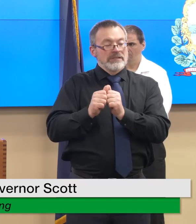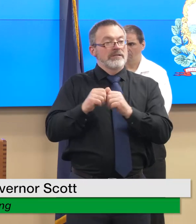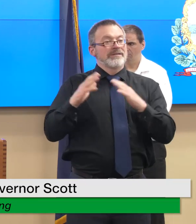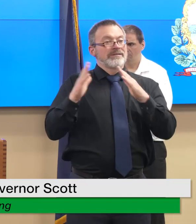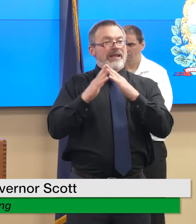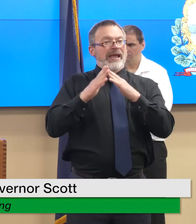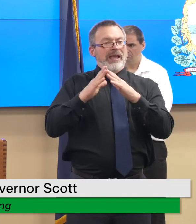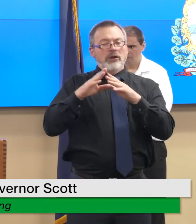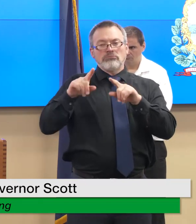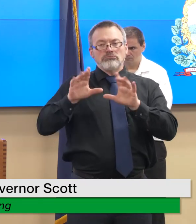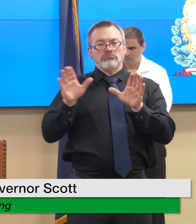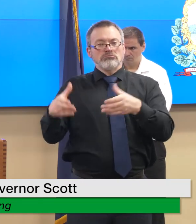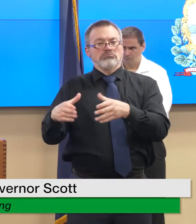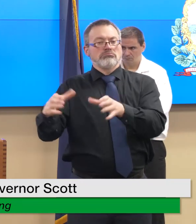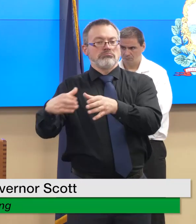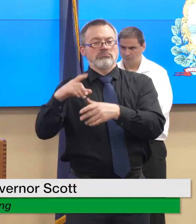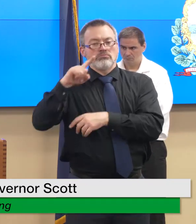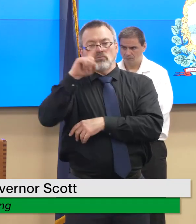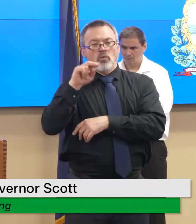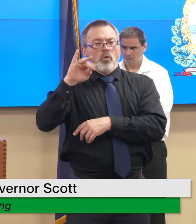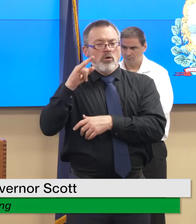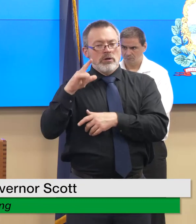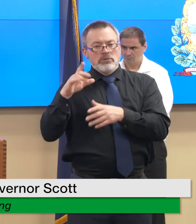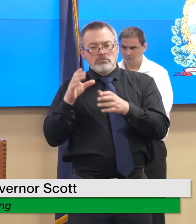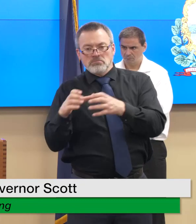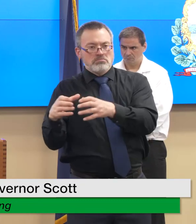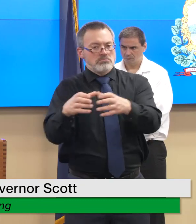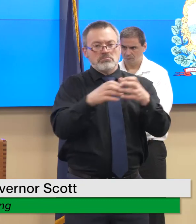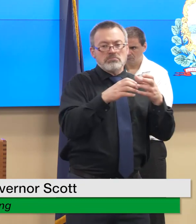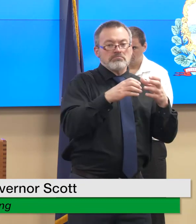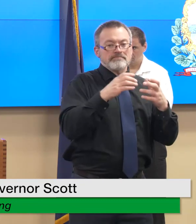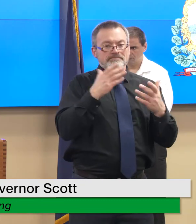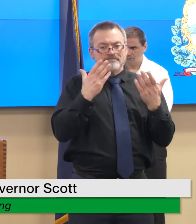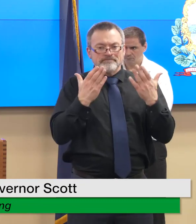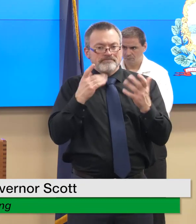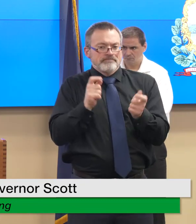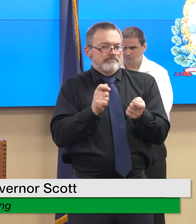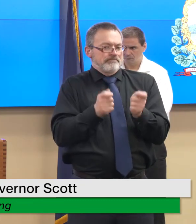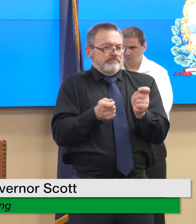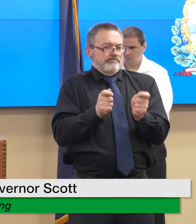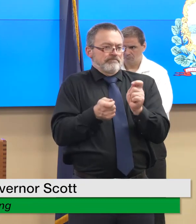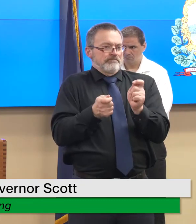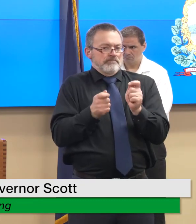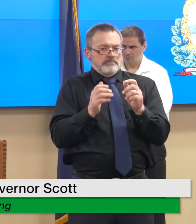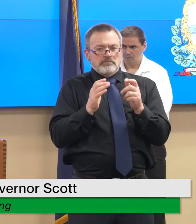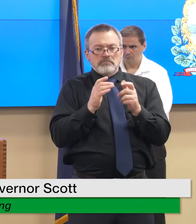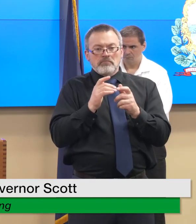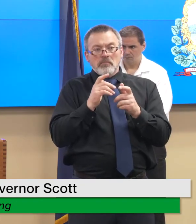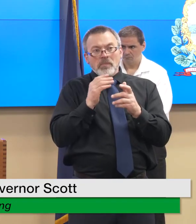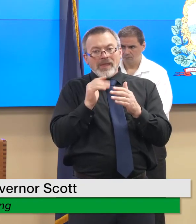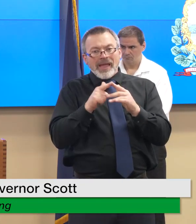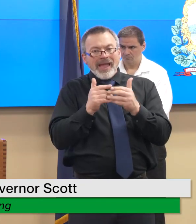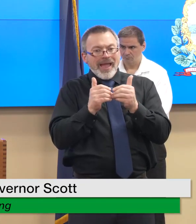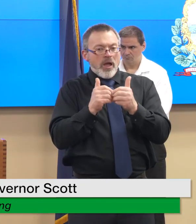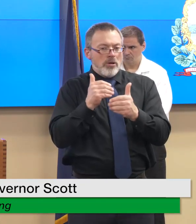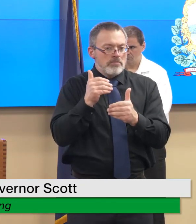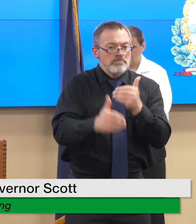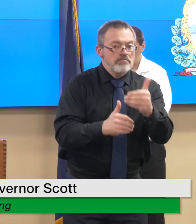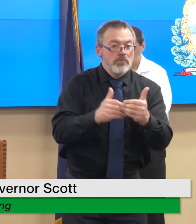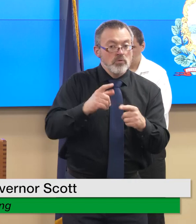on repairs for things that may need to be done in a certain way to maintain your eligibility for future flood